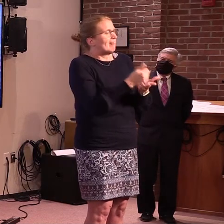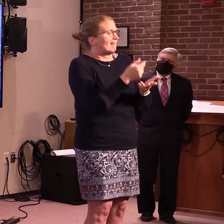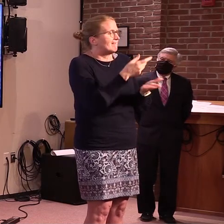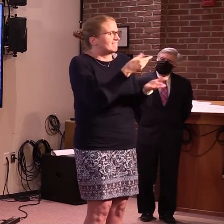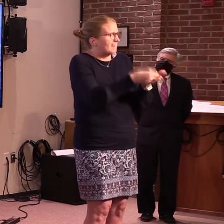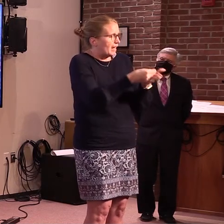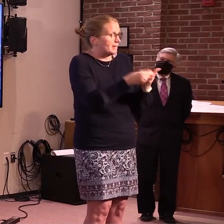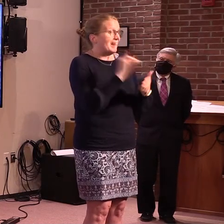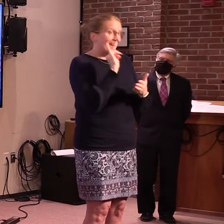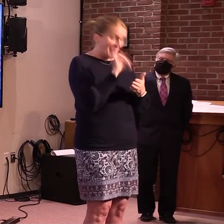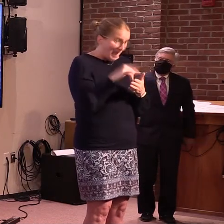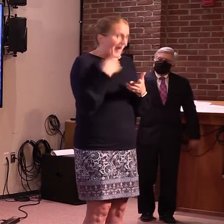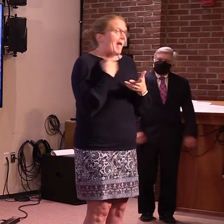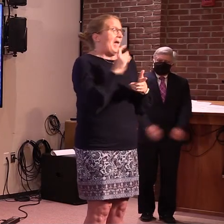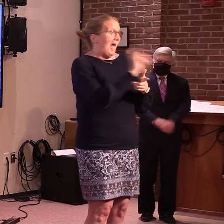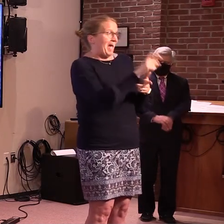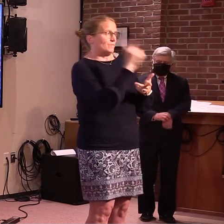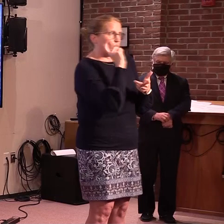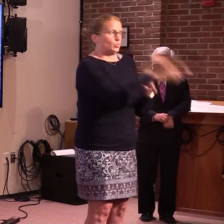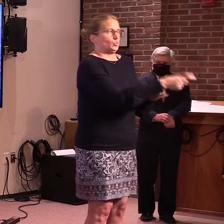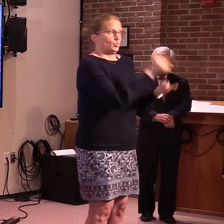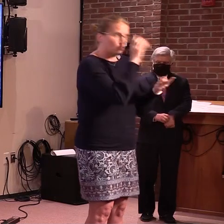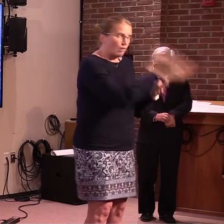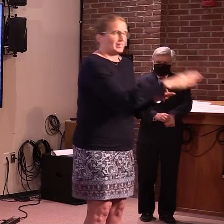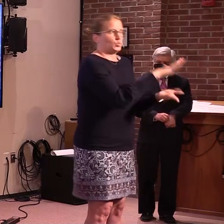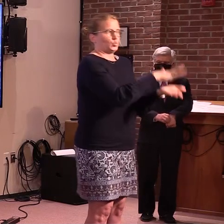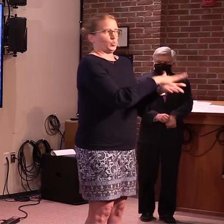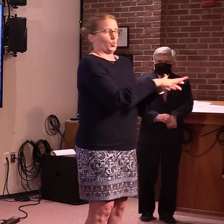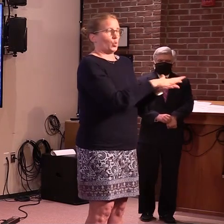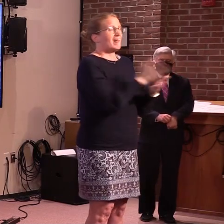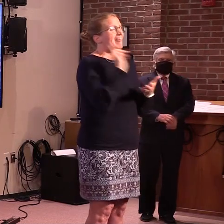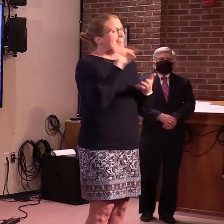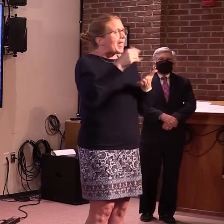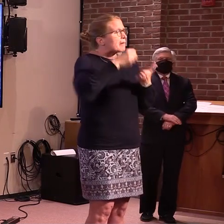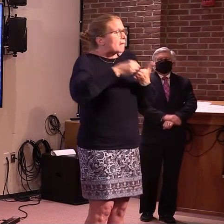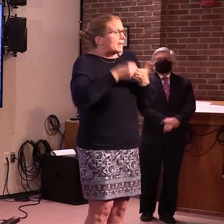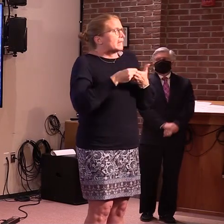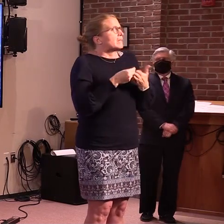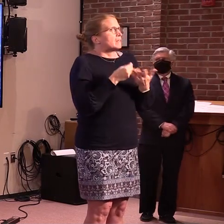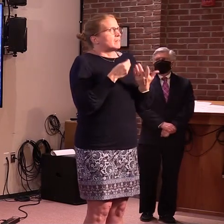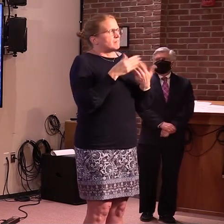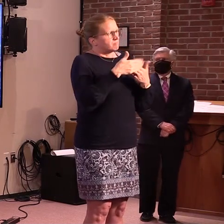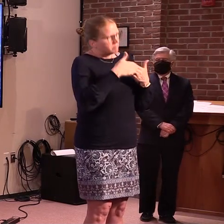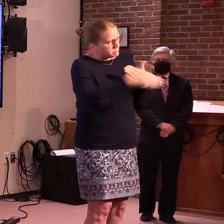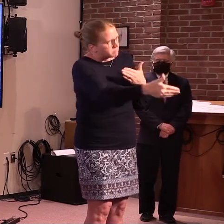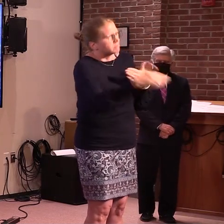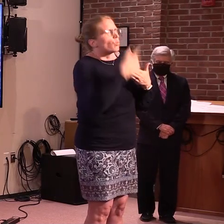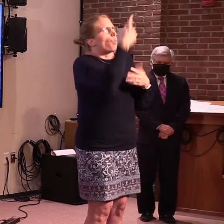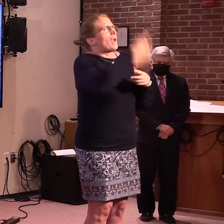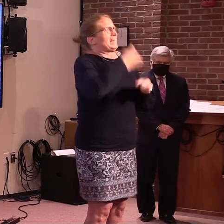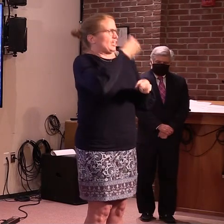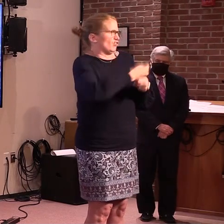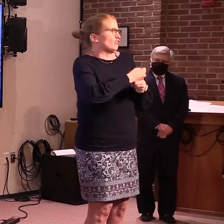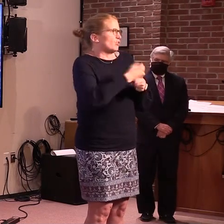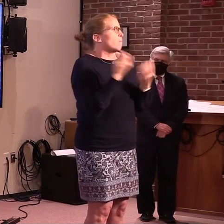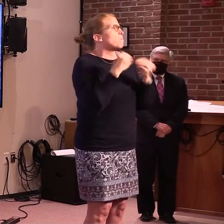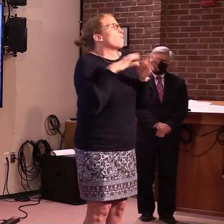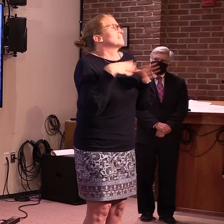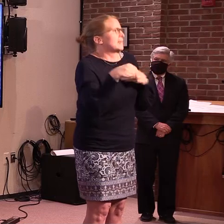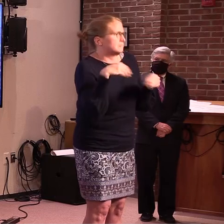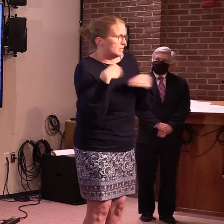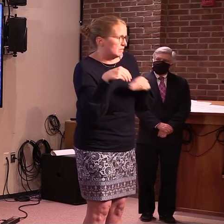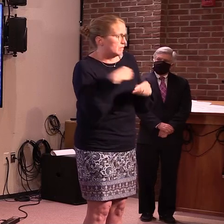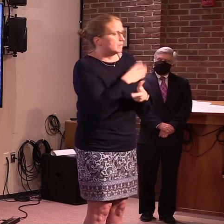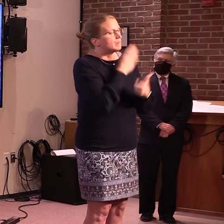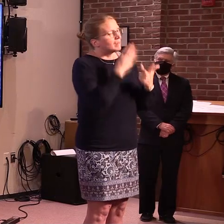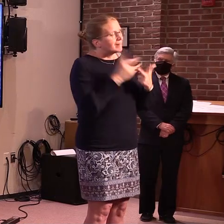districts. Those funds are more flexible and have a longer time span, basically a year. There's also the governor's